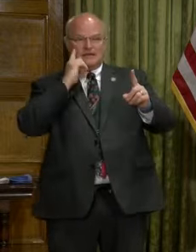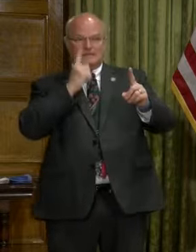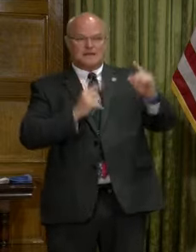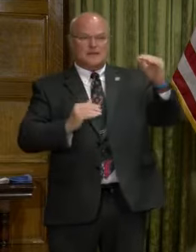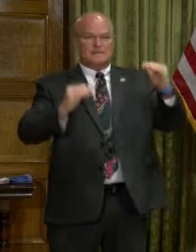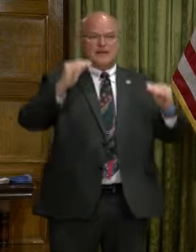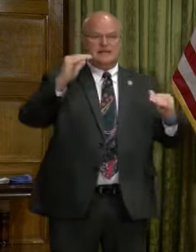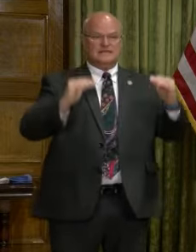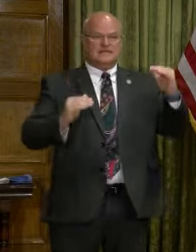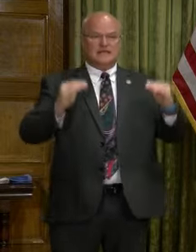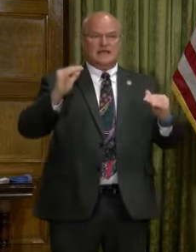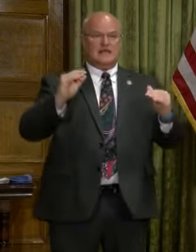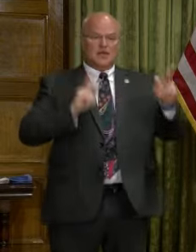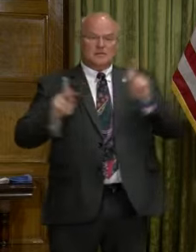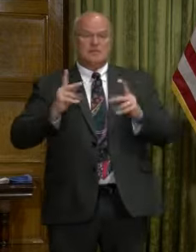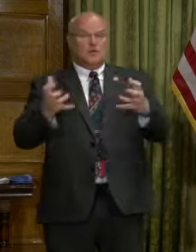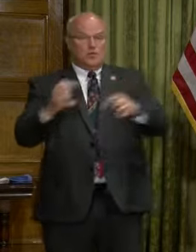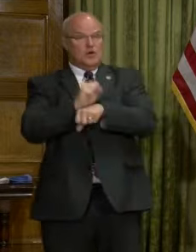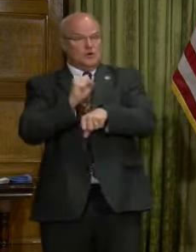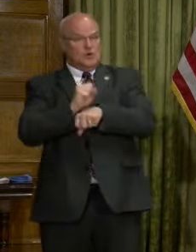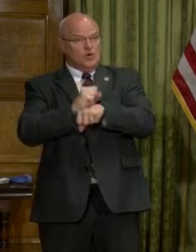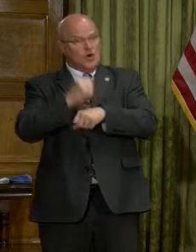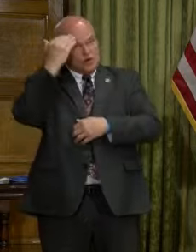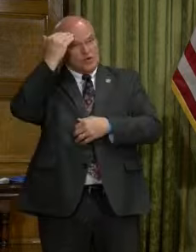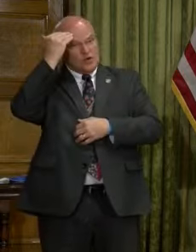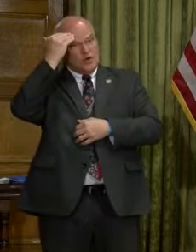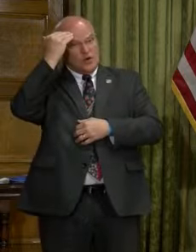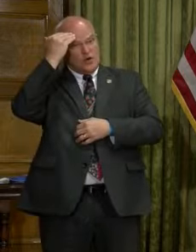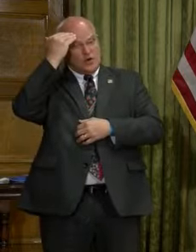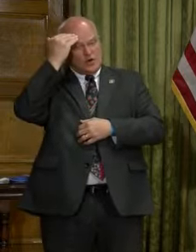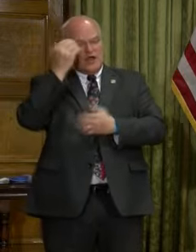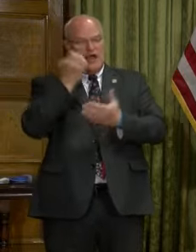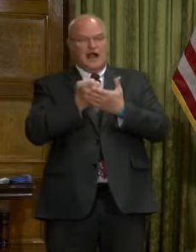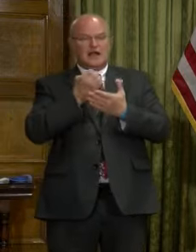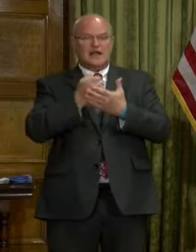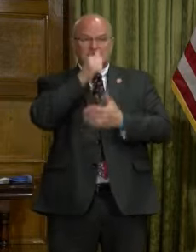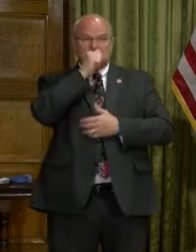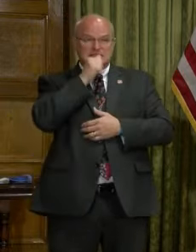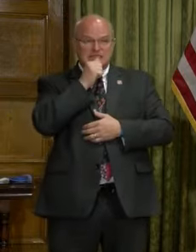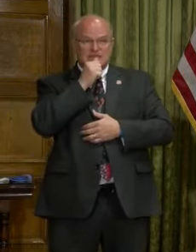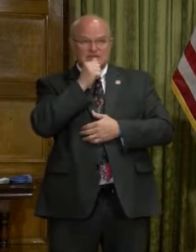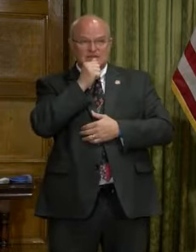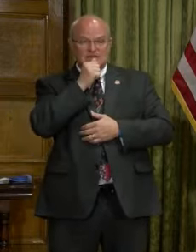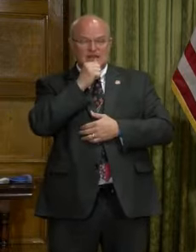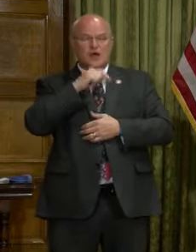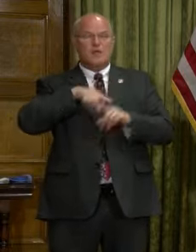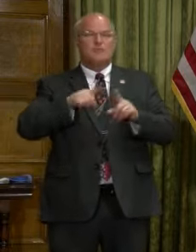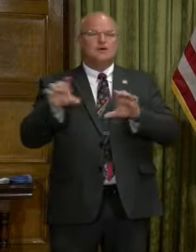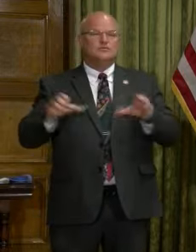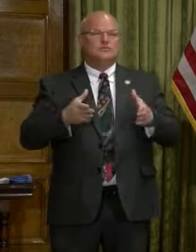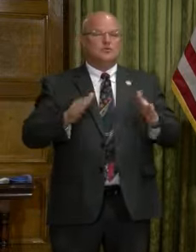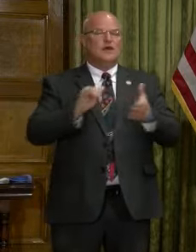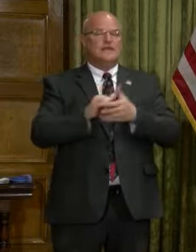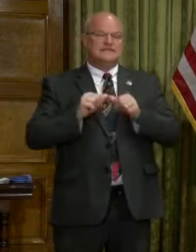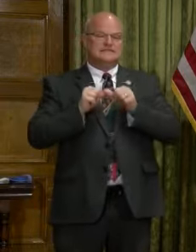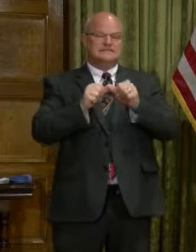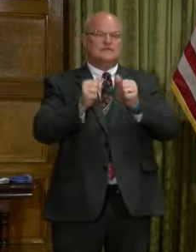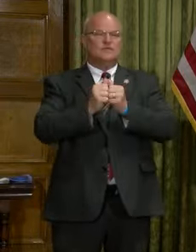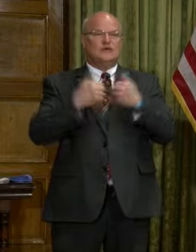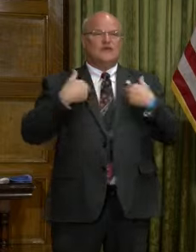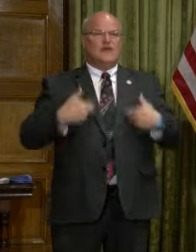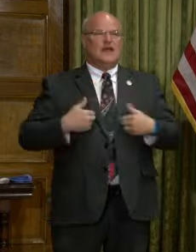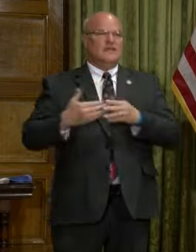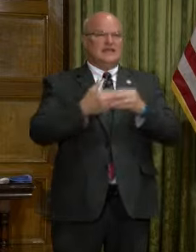balancing that. Arkansans want to work. We need to go to work. Our economy is suffering, but we've got to do it in a way that's consistent with our